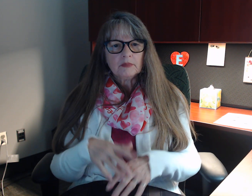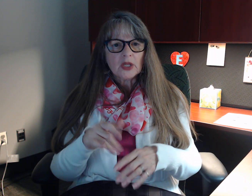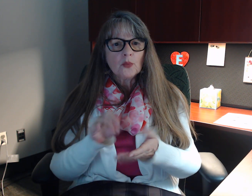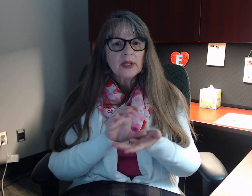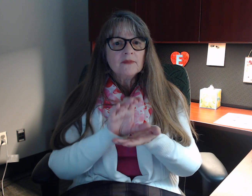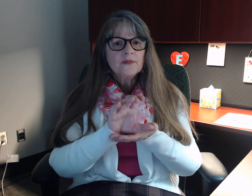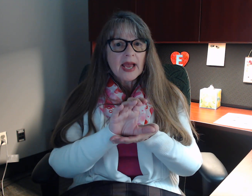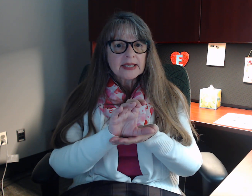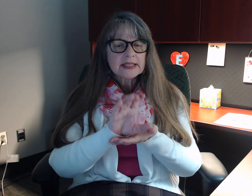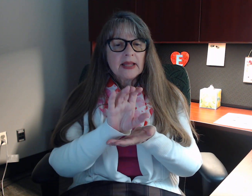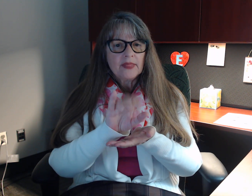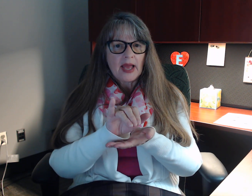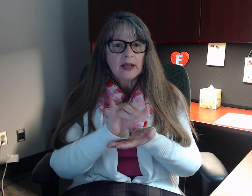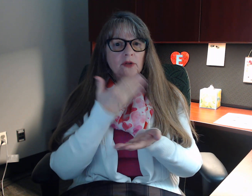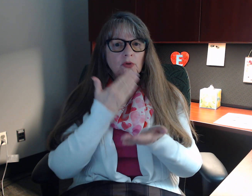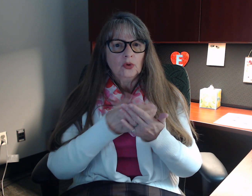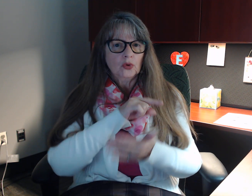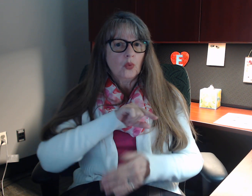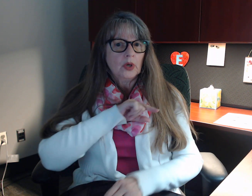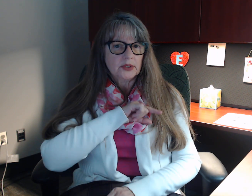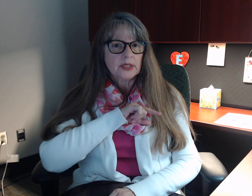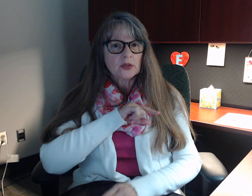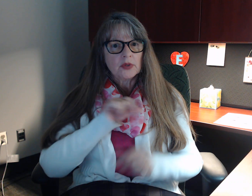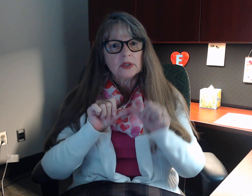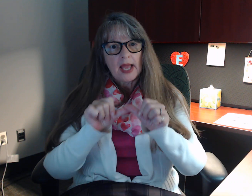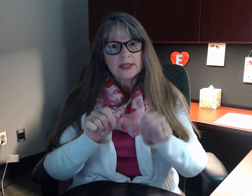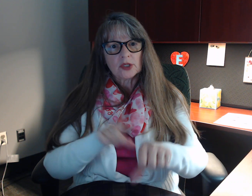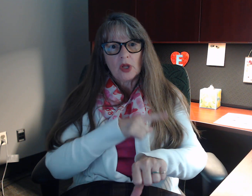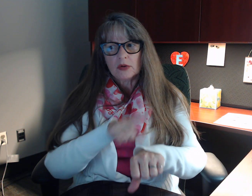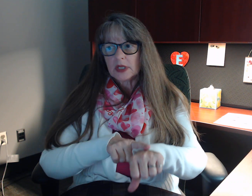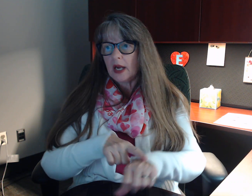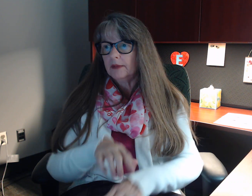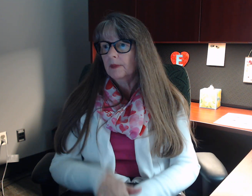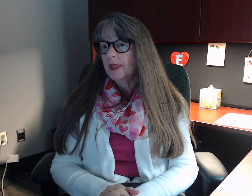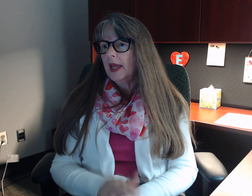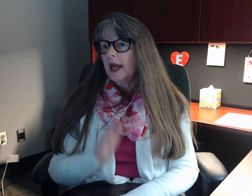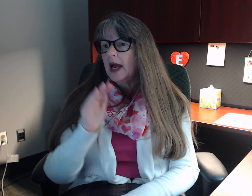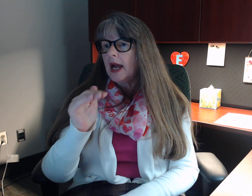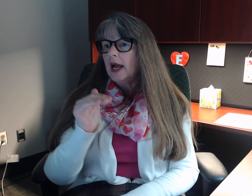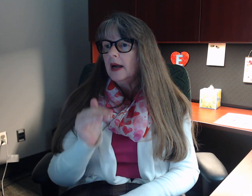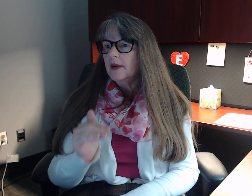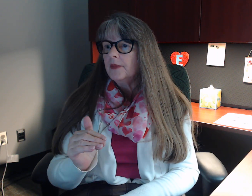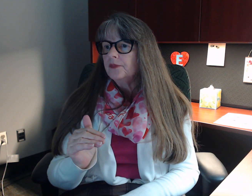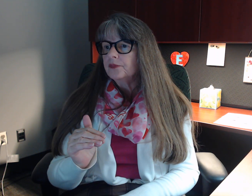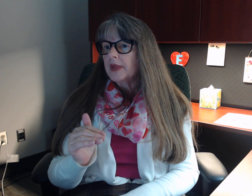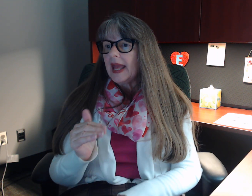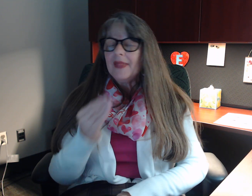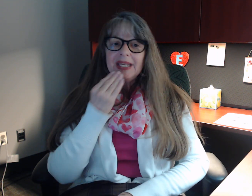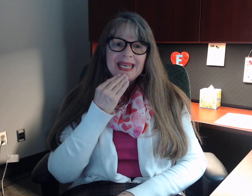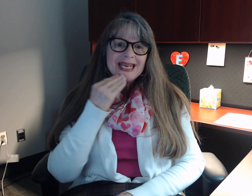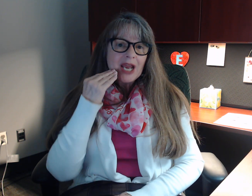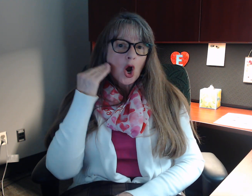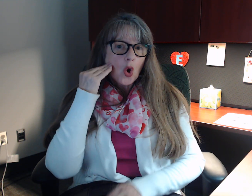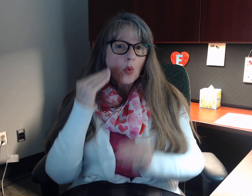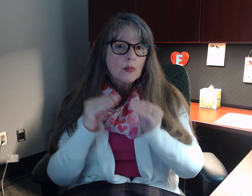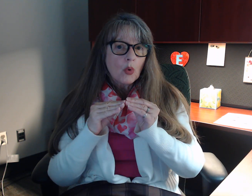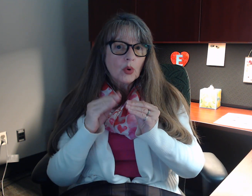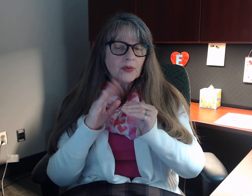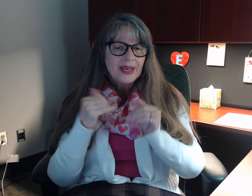want to invest in that in good quality so they'll last a long time. And then eat at home more than